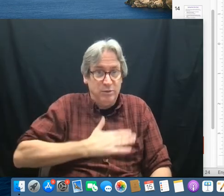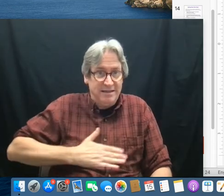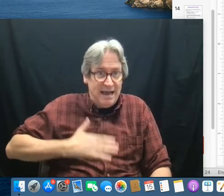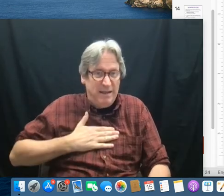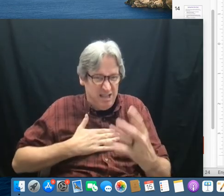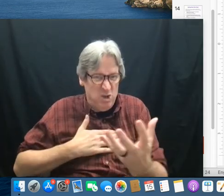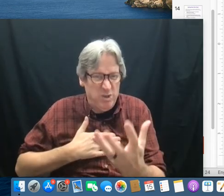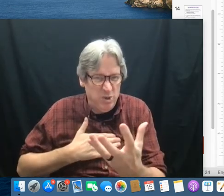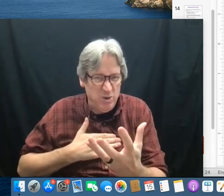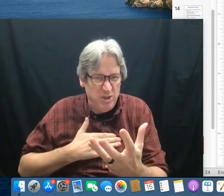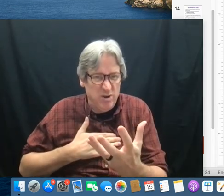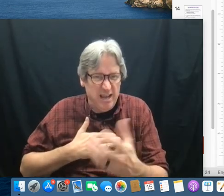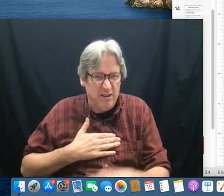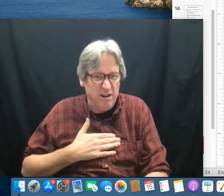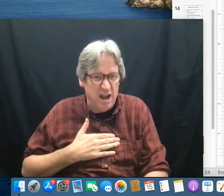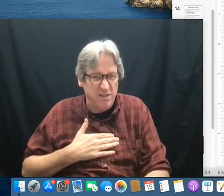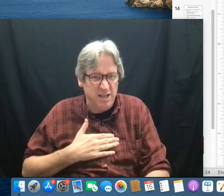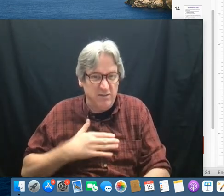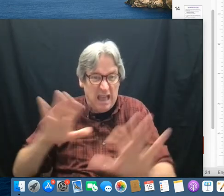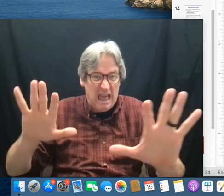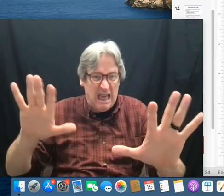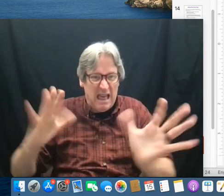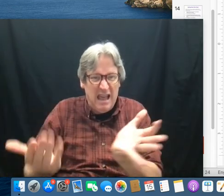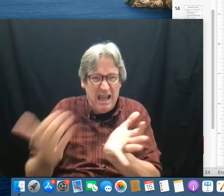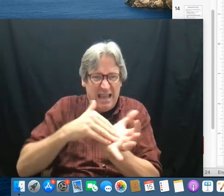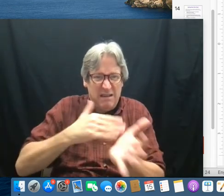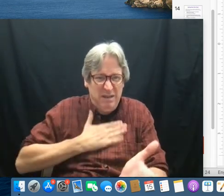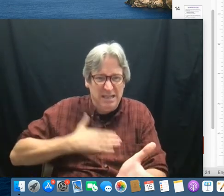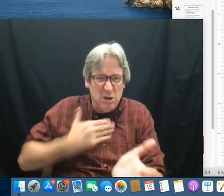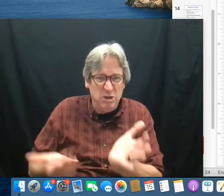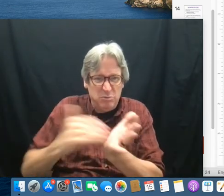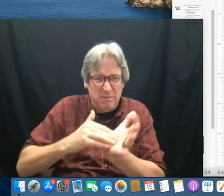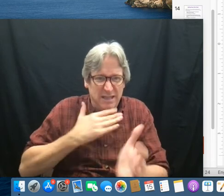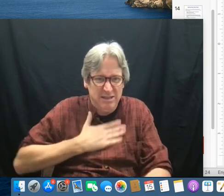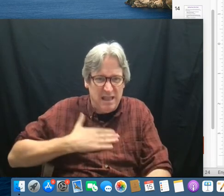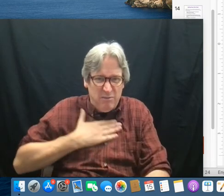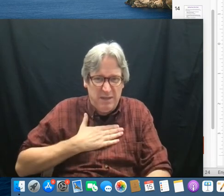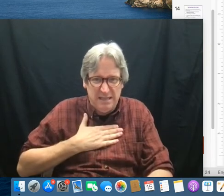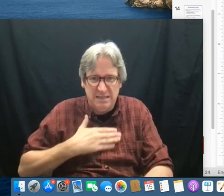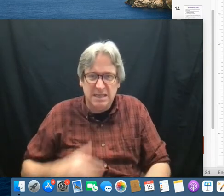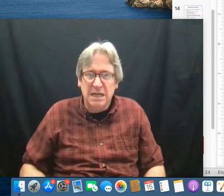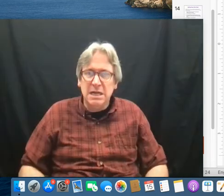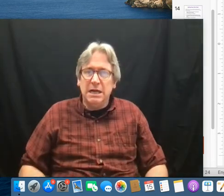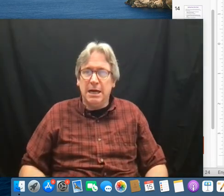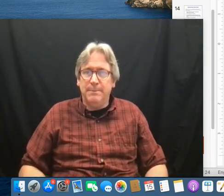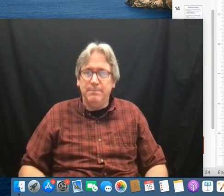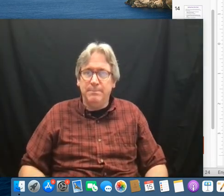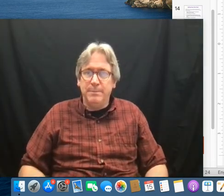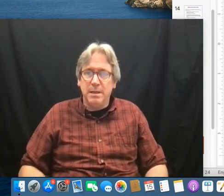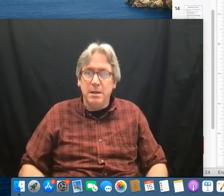We've got different, same as, same. Remember, forget.